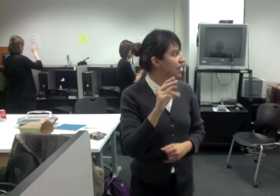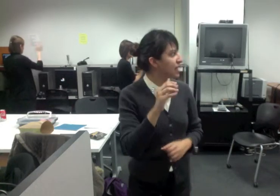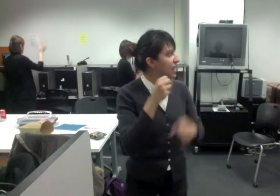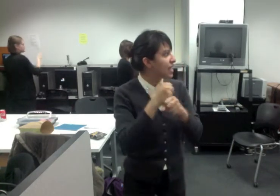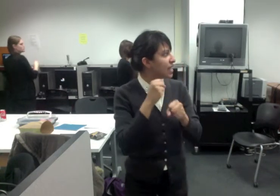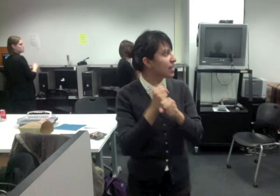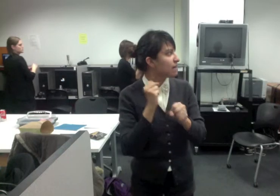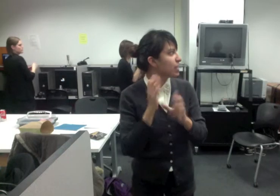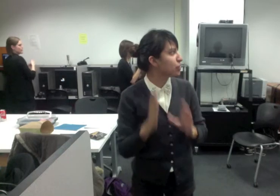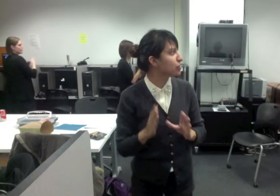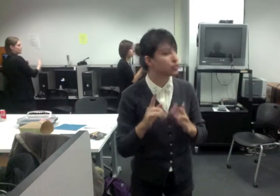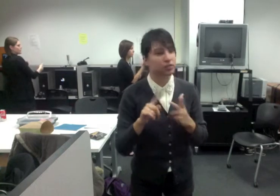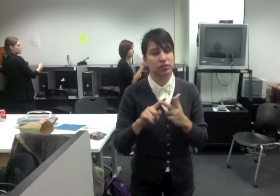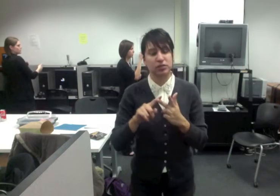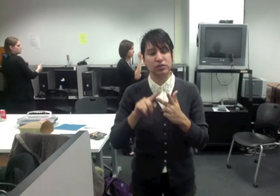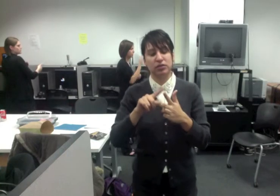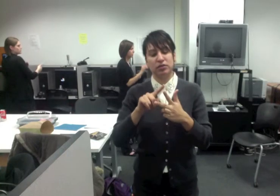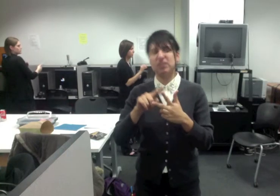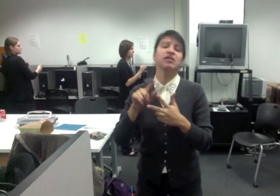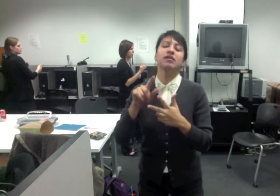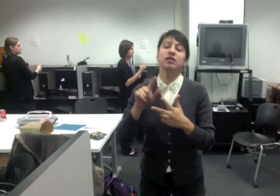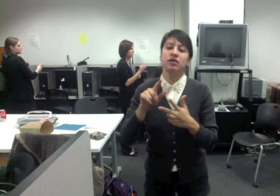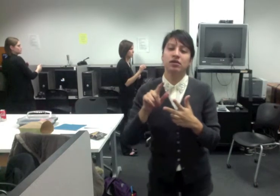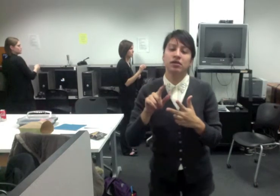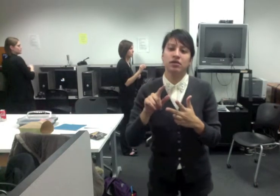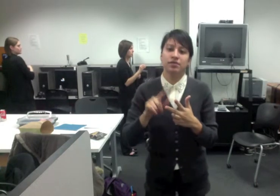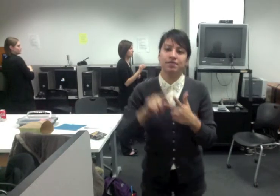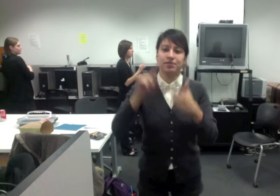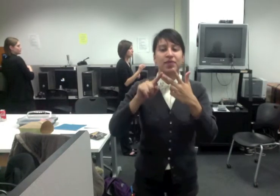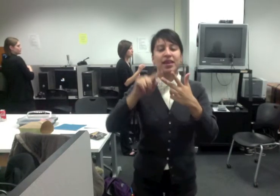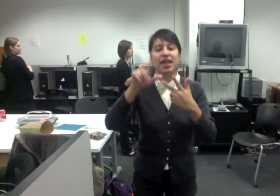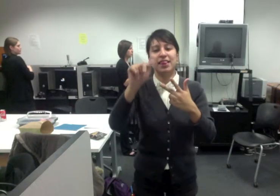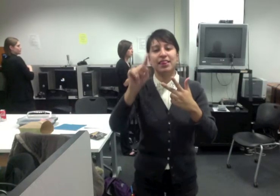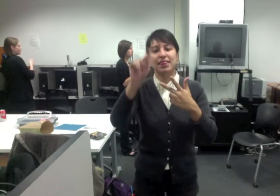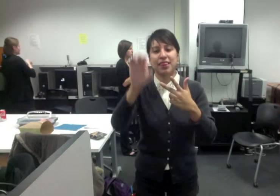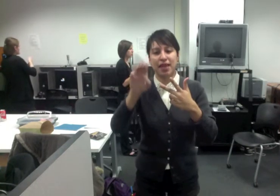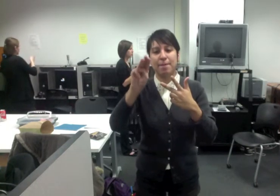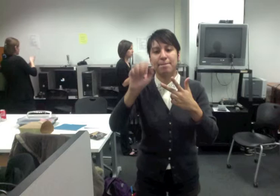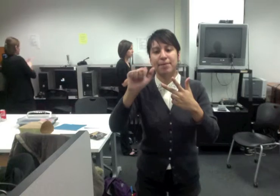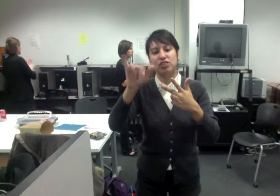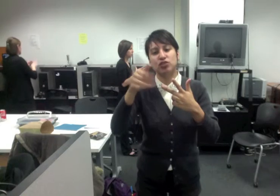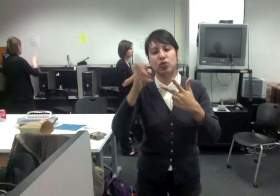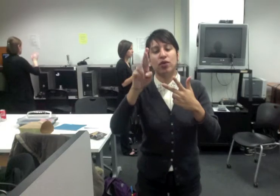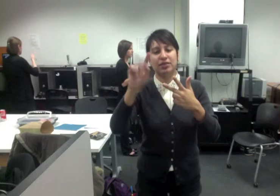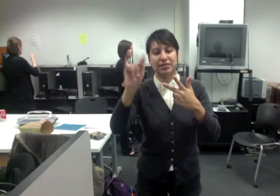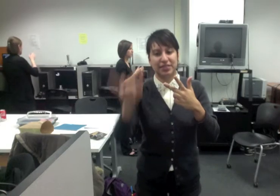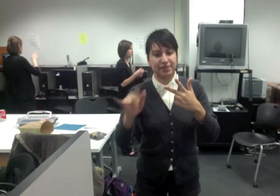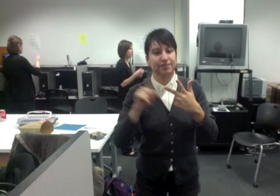early majority, your late majority, and your laggards. The only reason these people buy touch-tone phones is because you can't buy rotary phones